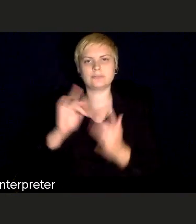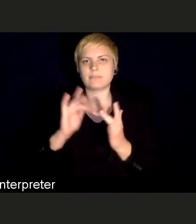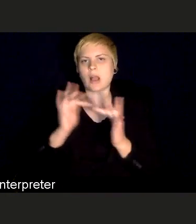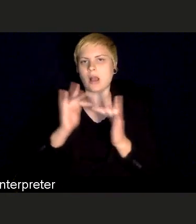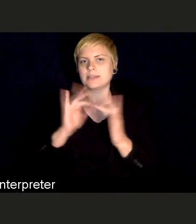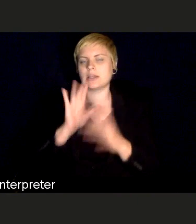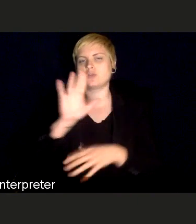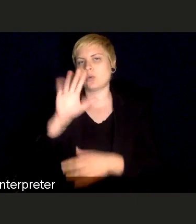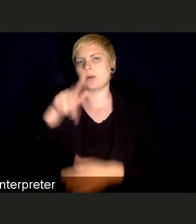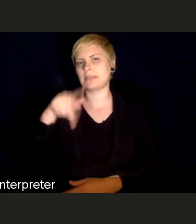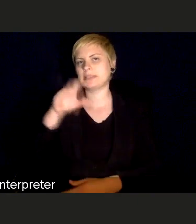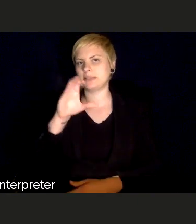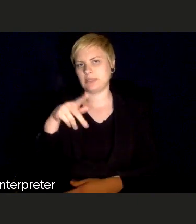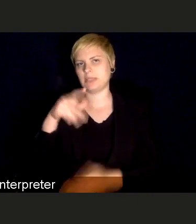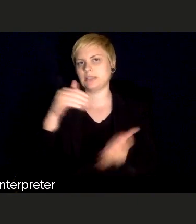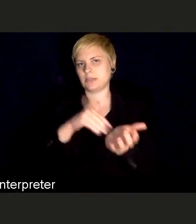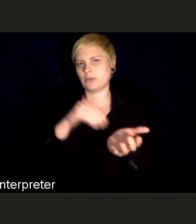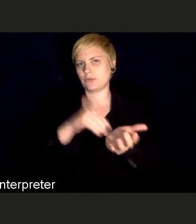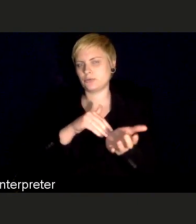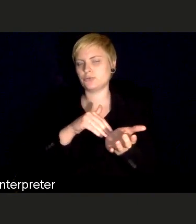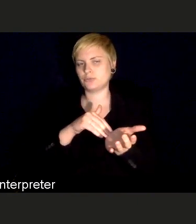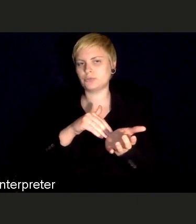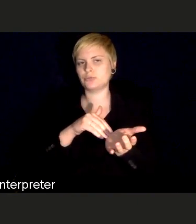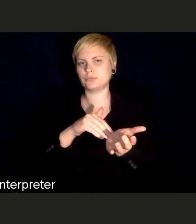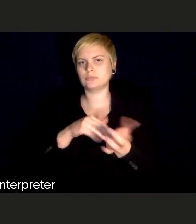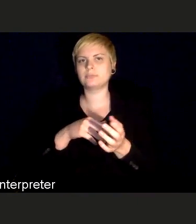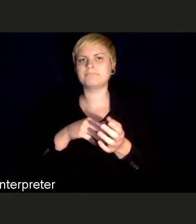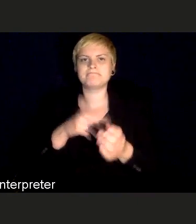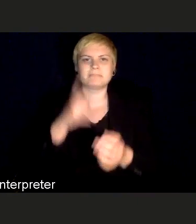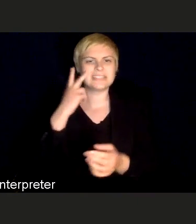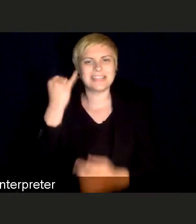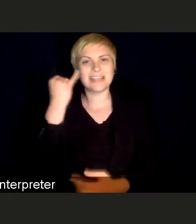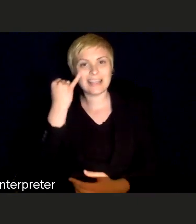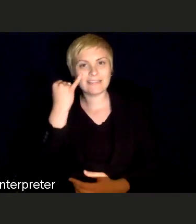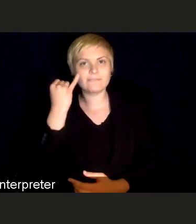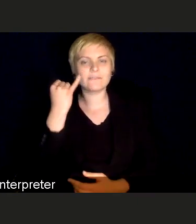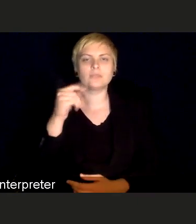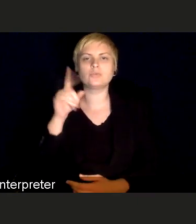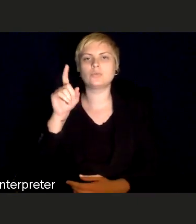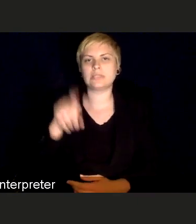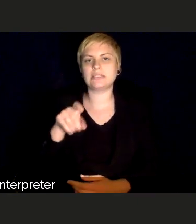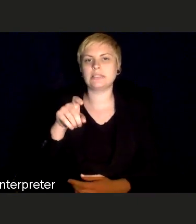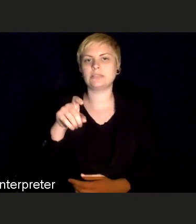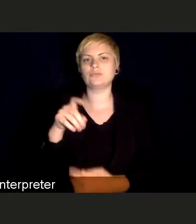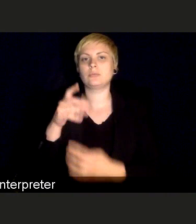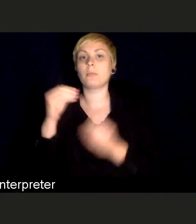primary care physician to determine whether or not you need to be further